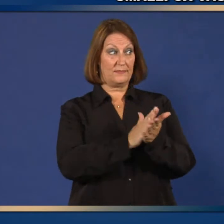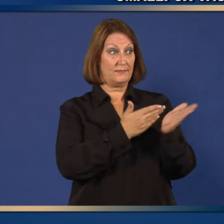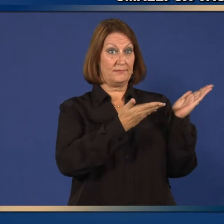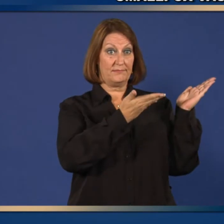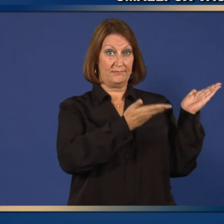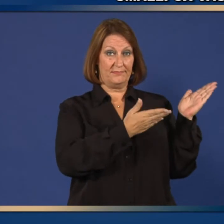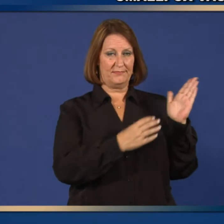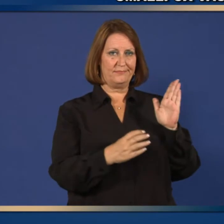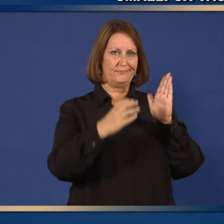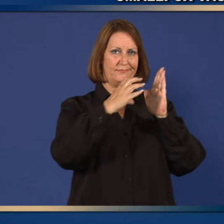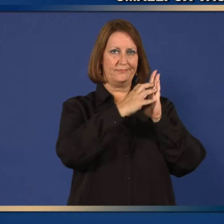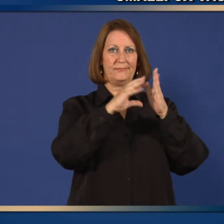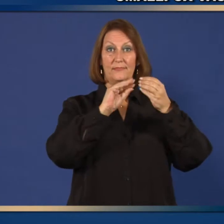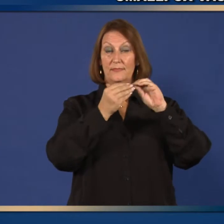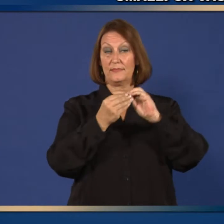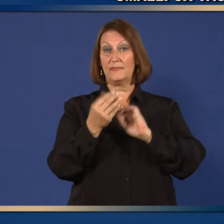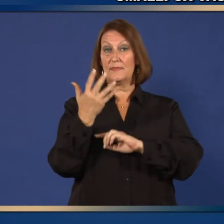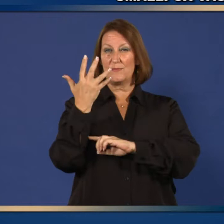Five,